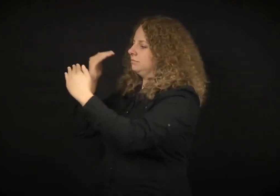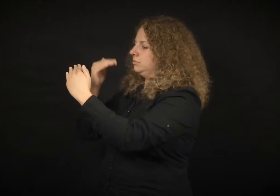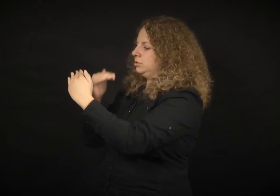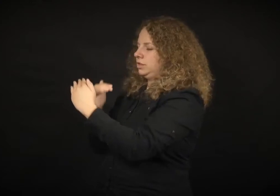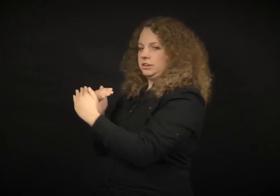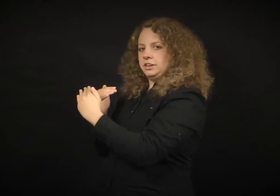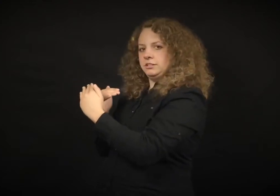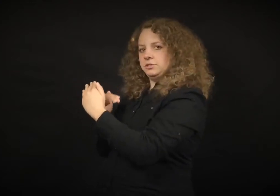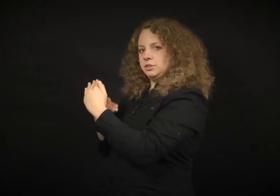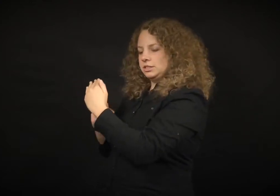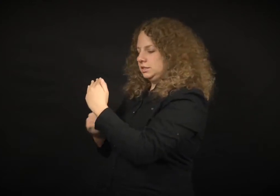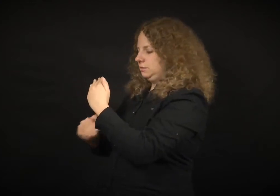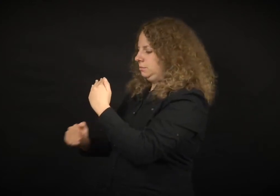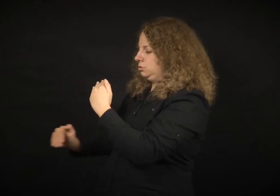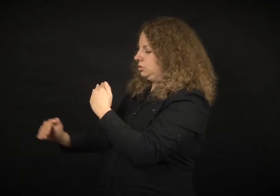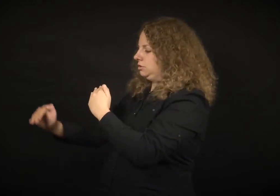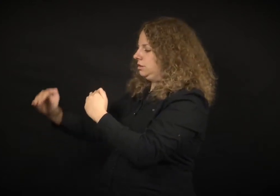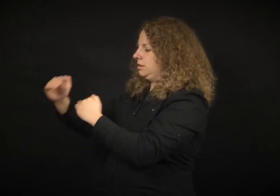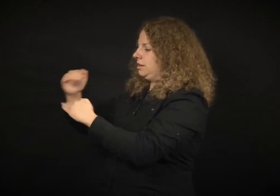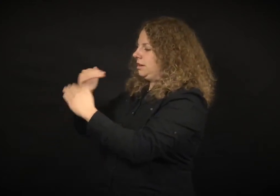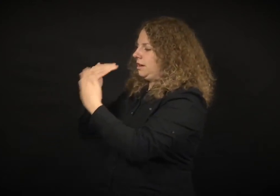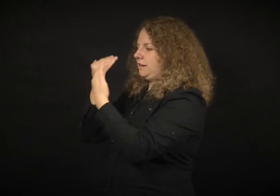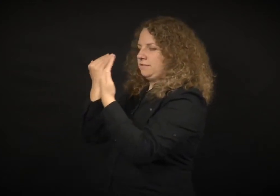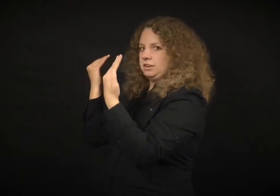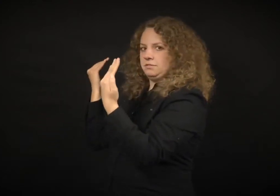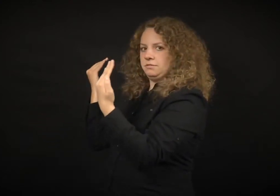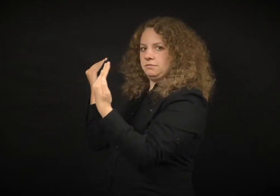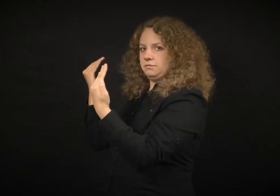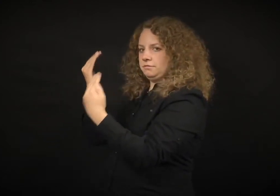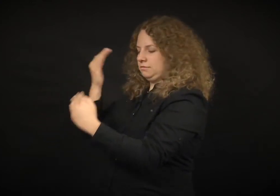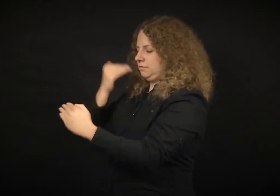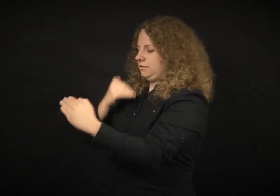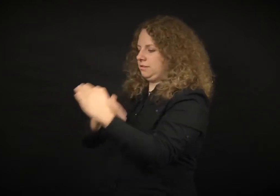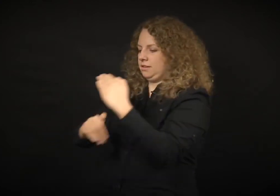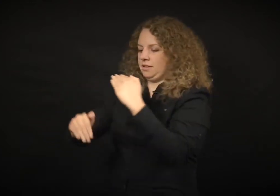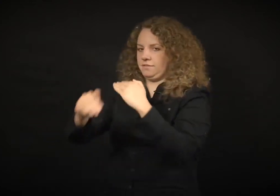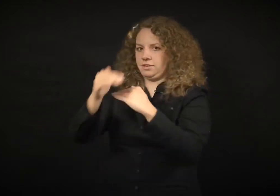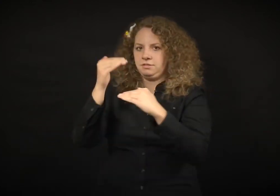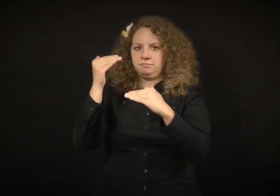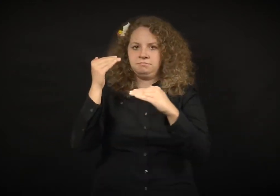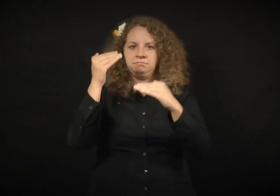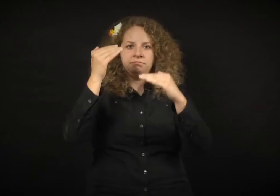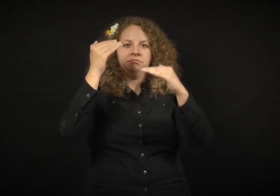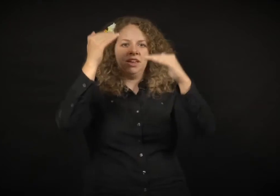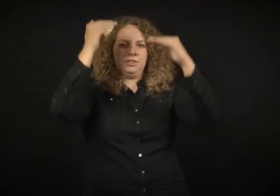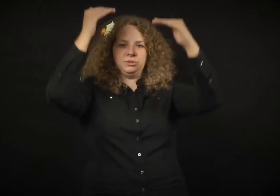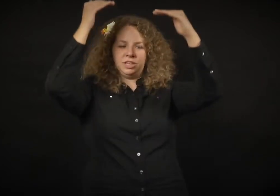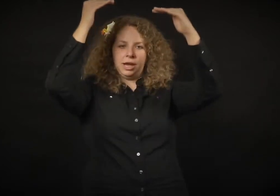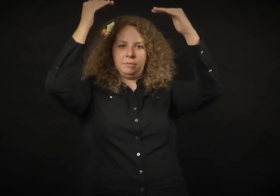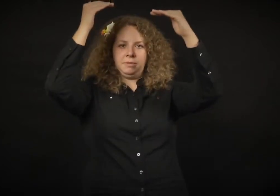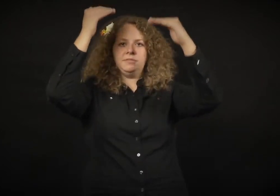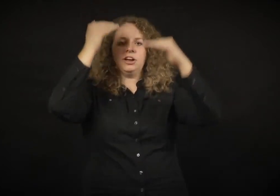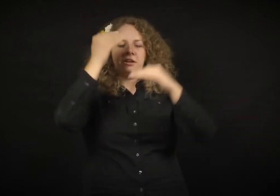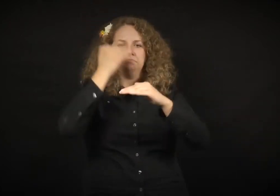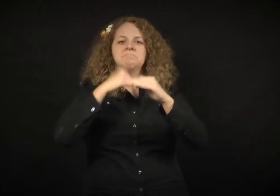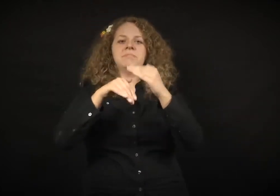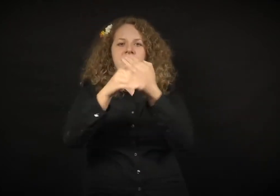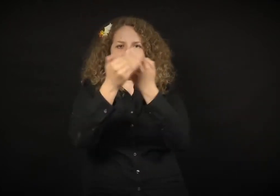So down here, so you can see the motion, heaven, heaven. And then you sign it up above your head, heaven.